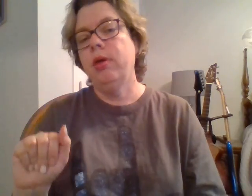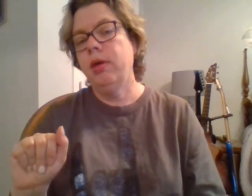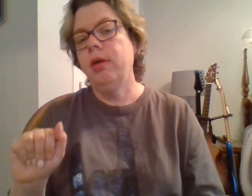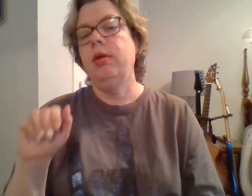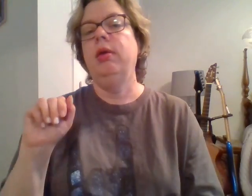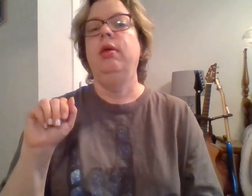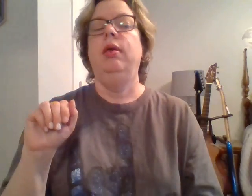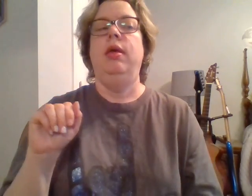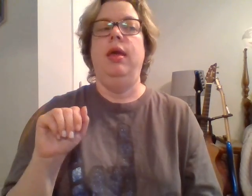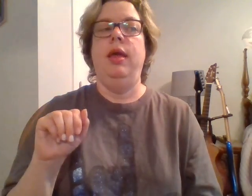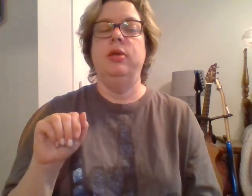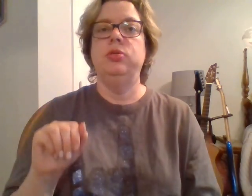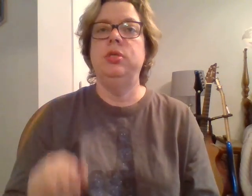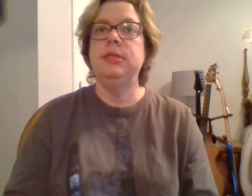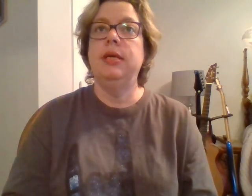Martha. And she said,